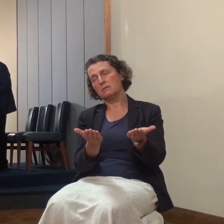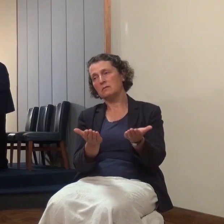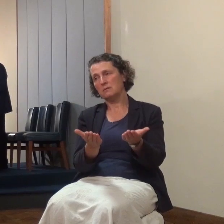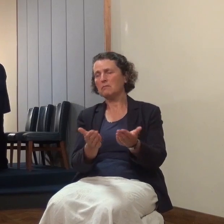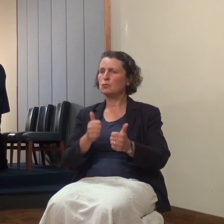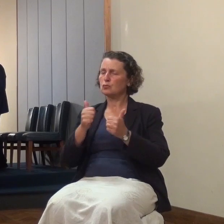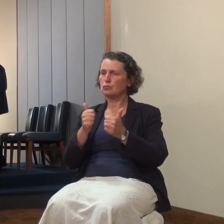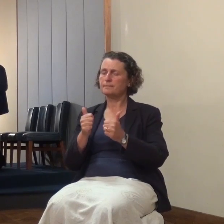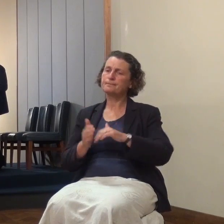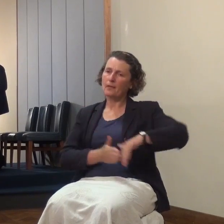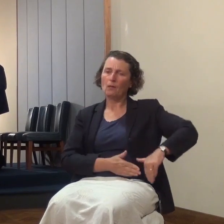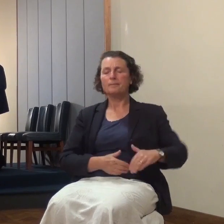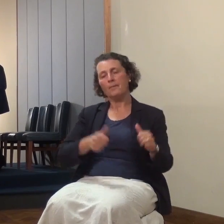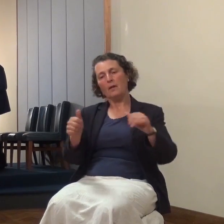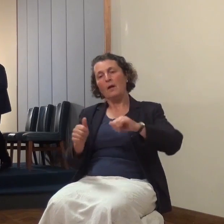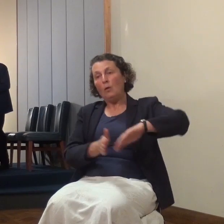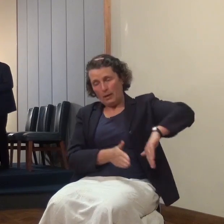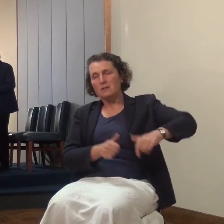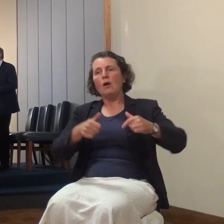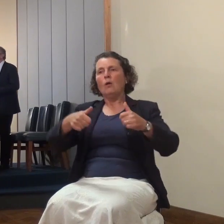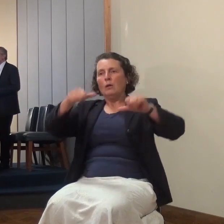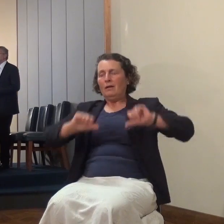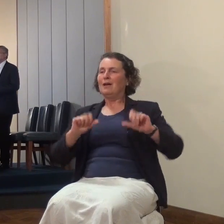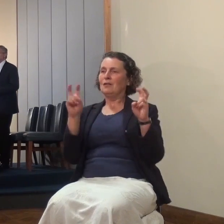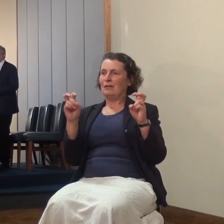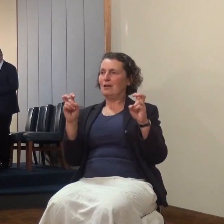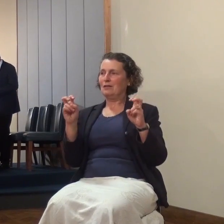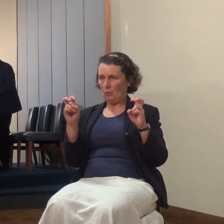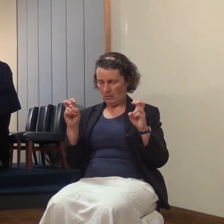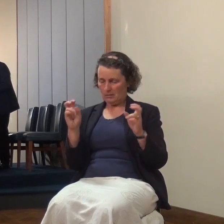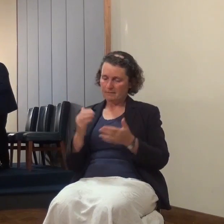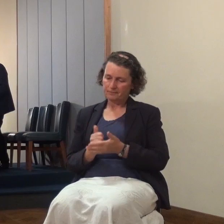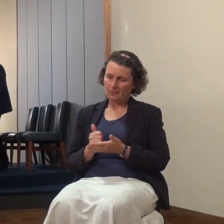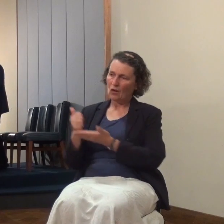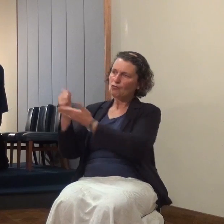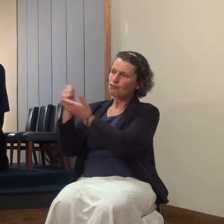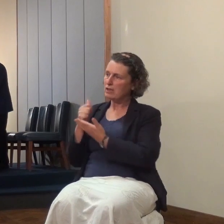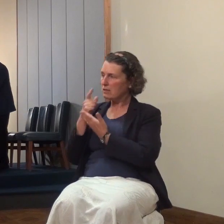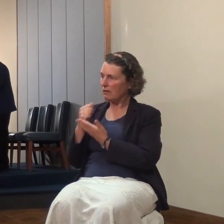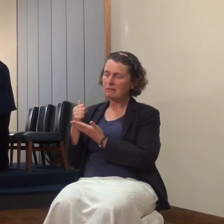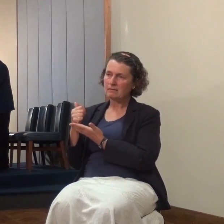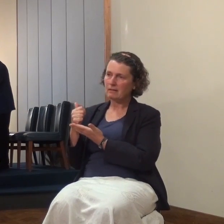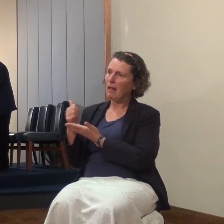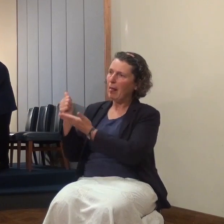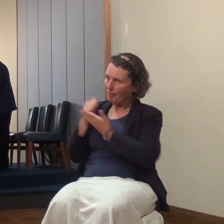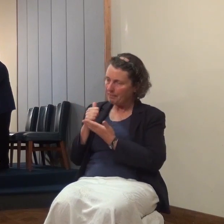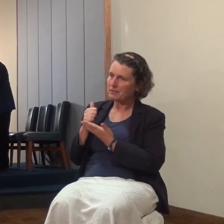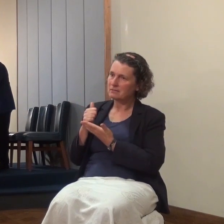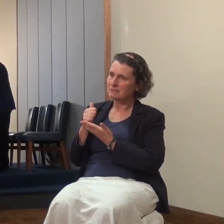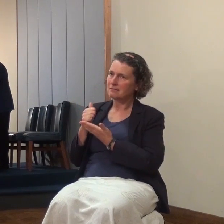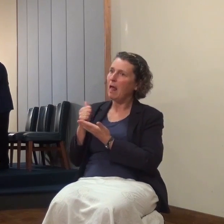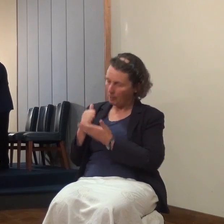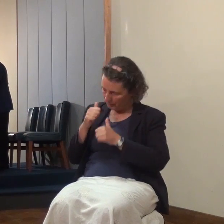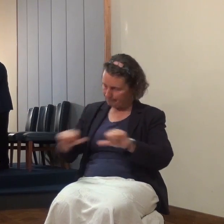in deliverance. But then again, perhaps for you, as it was for me, the Lord